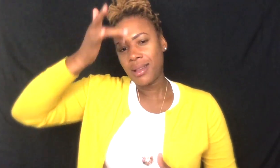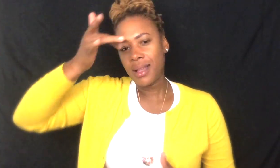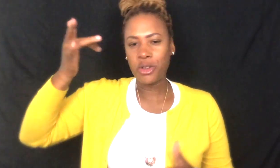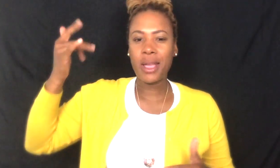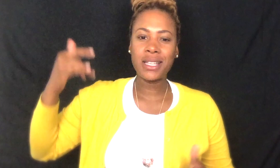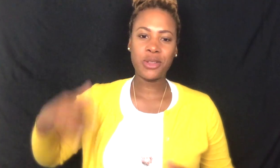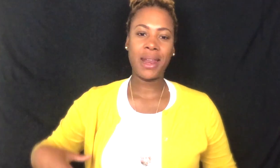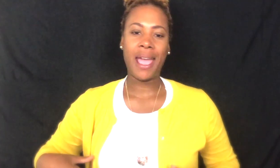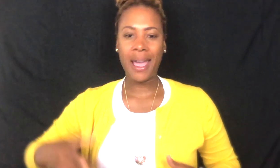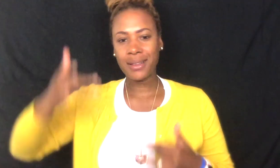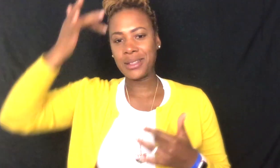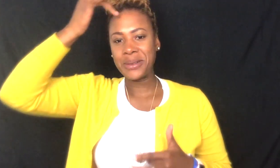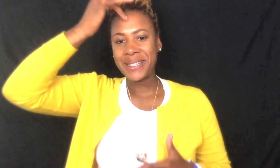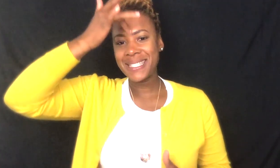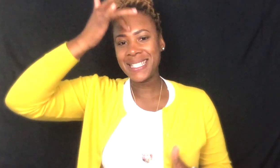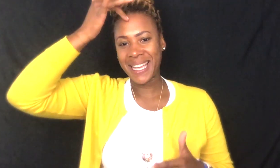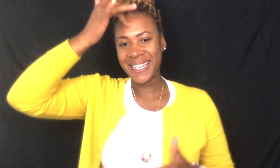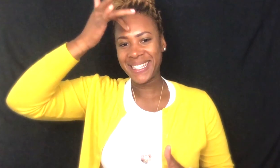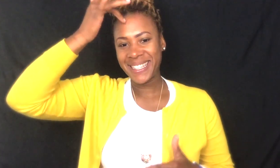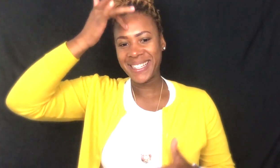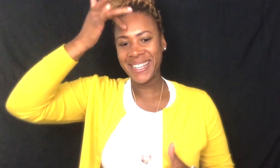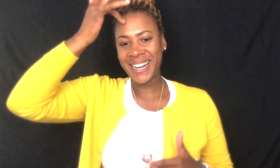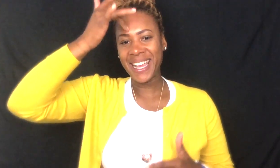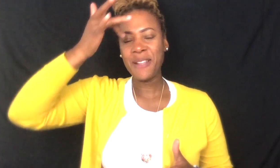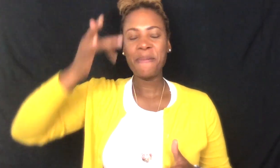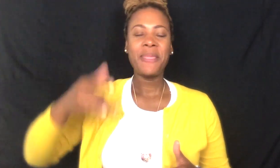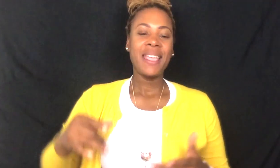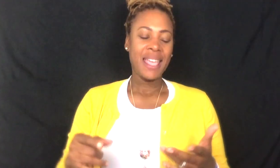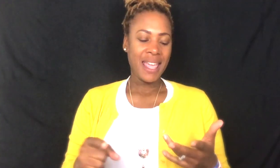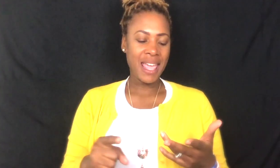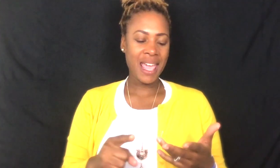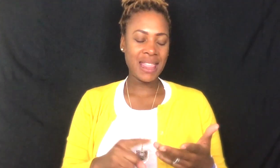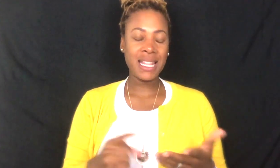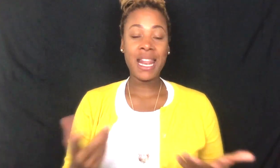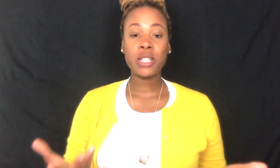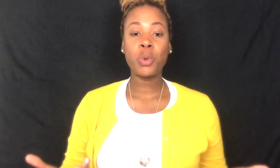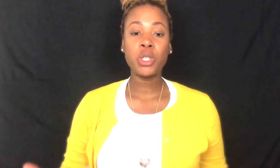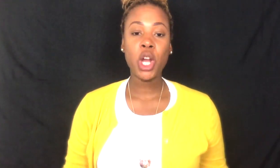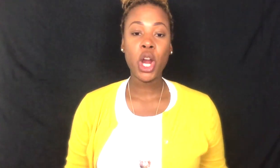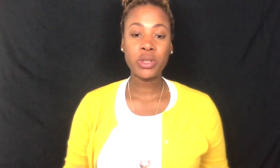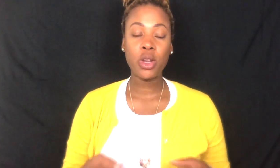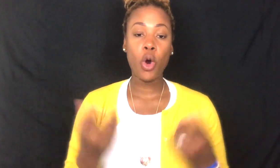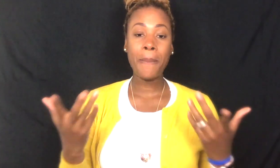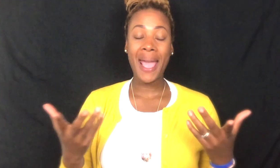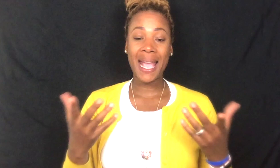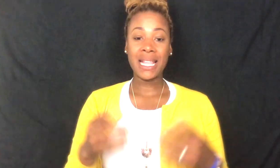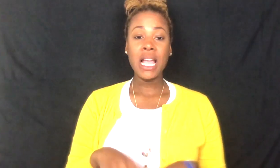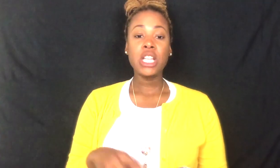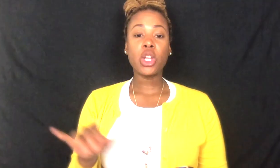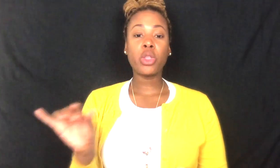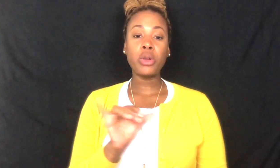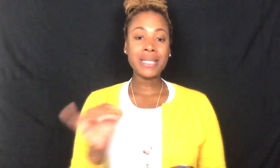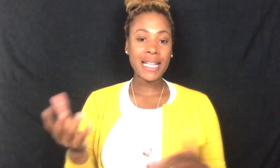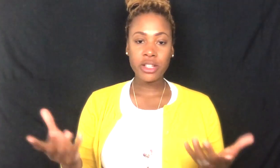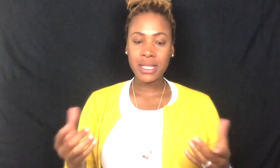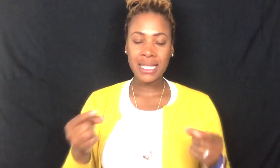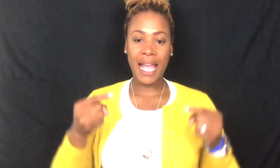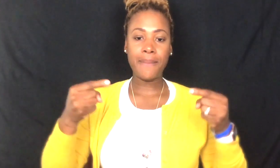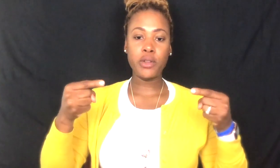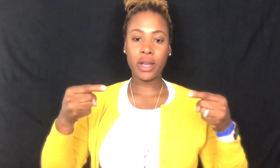know you guys know how to act. So sick. All right. And then the next one was hurt or pain. So those signs are the same. You're going to